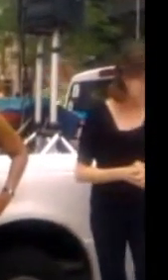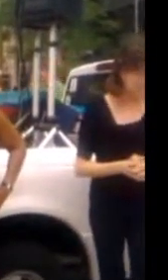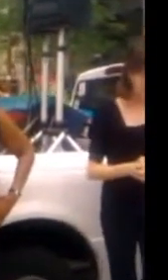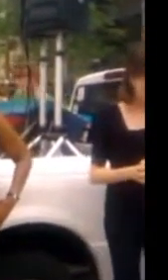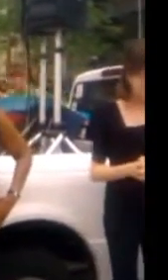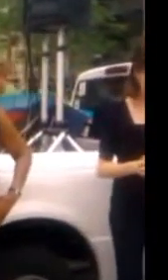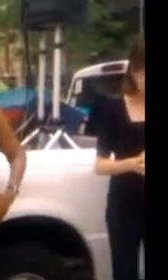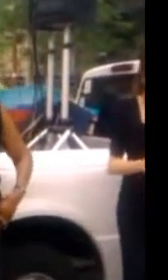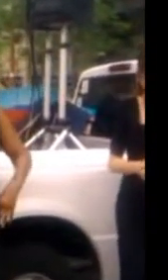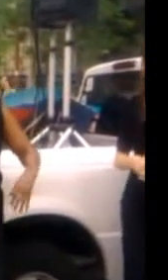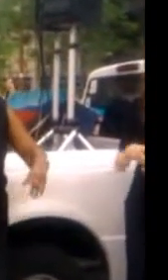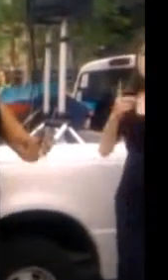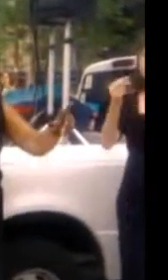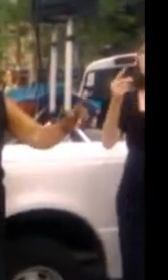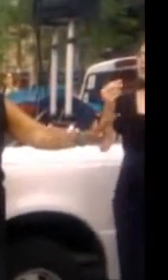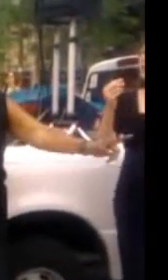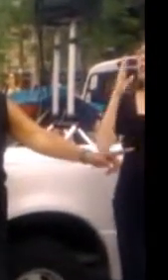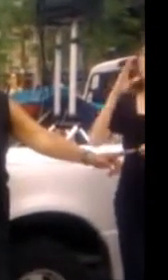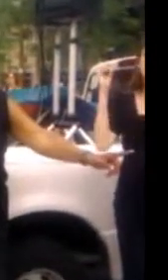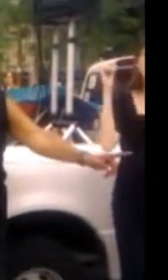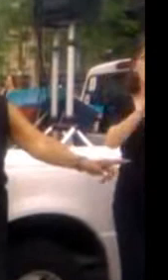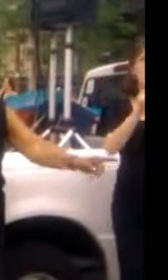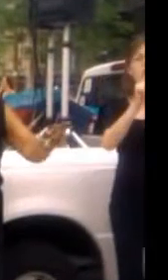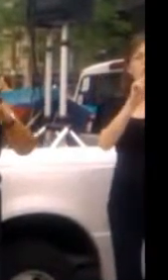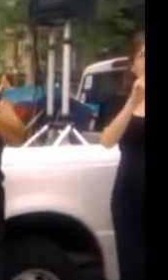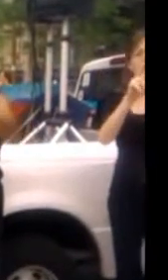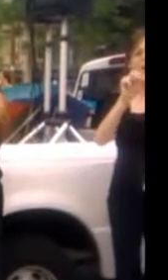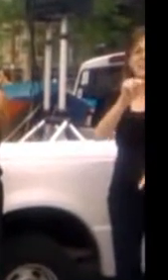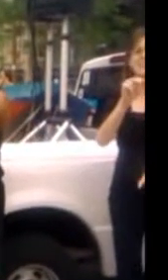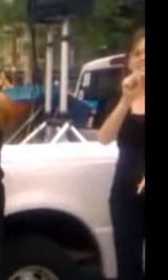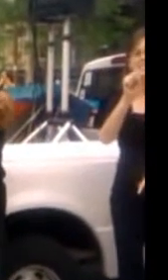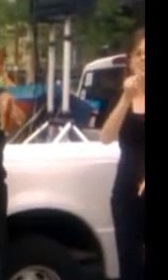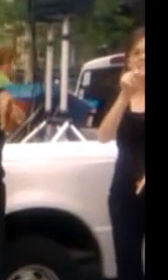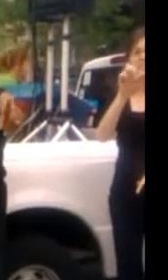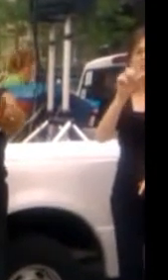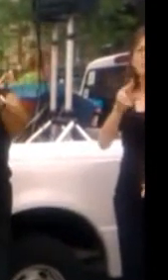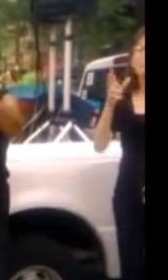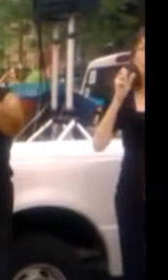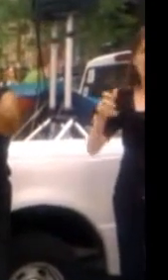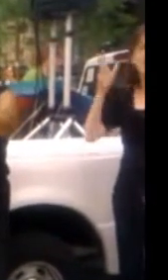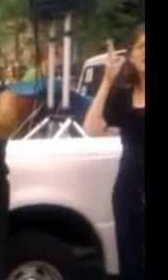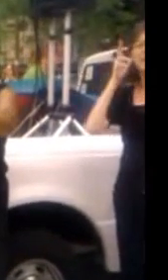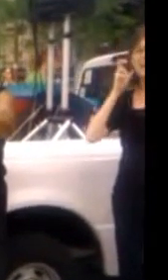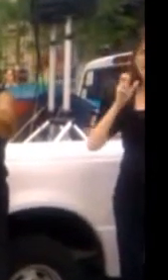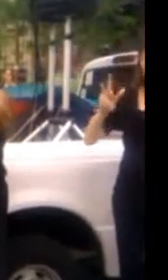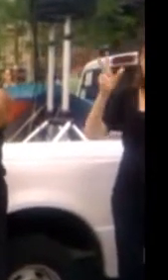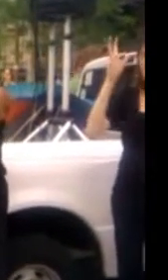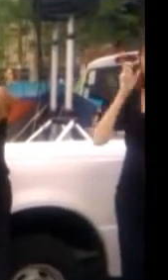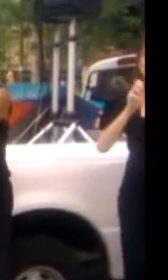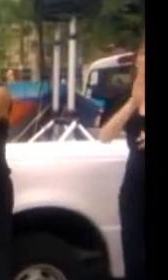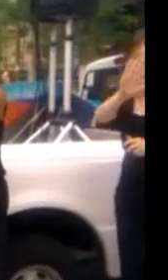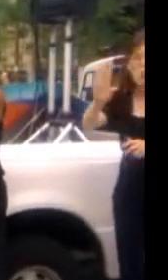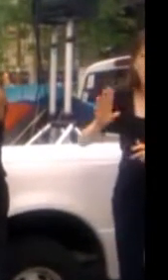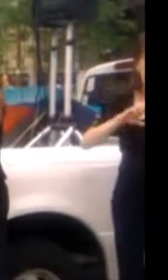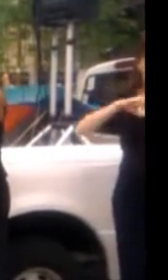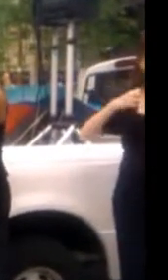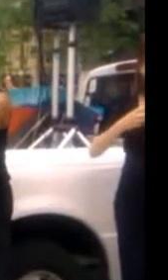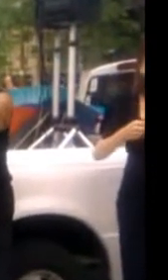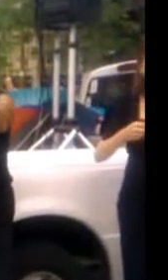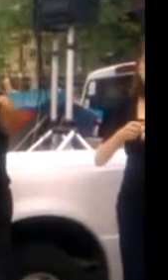So what we're going to do is we're going to go over to Barton Station. We're going to hear more and more about your issues. We're going to see